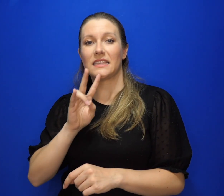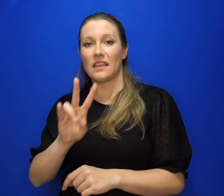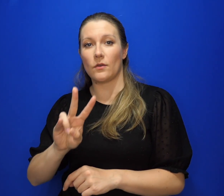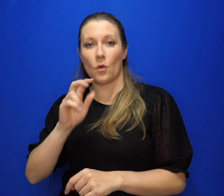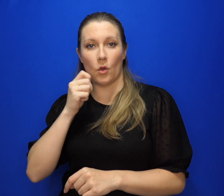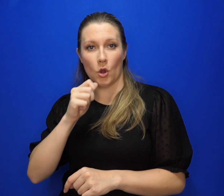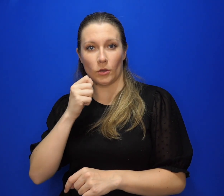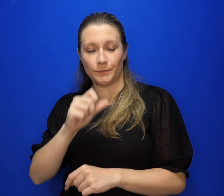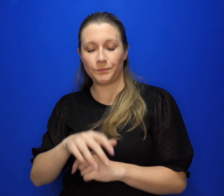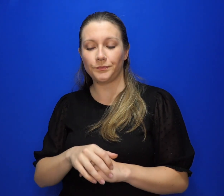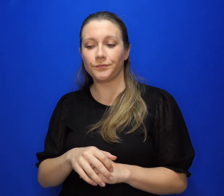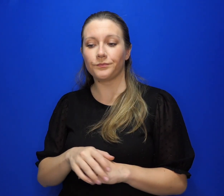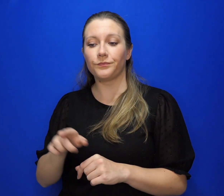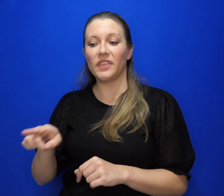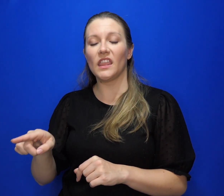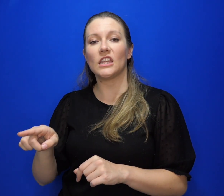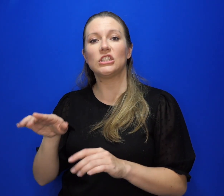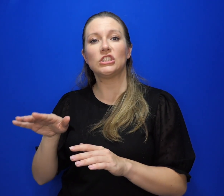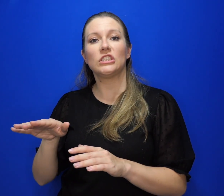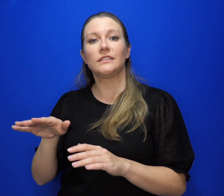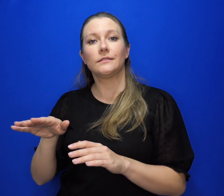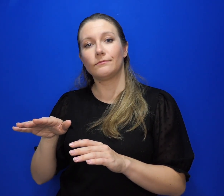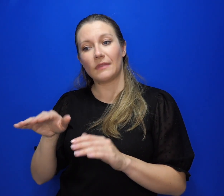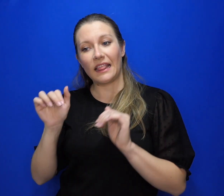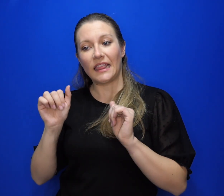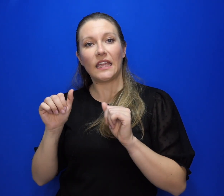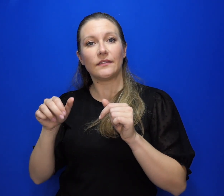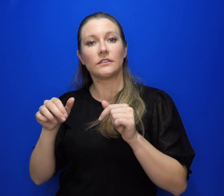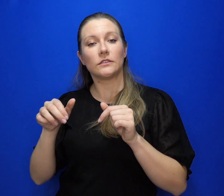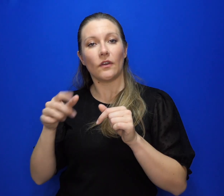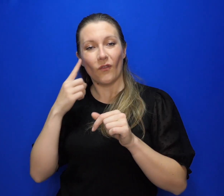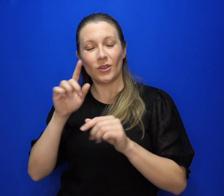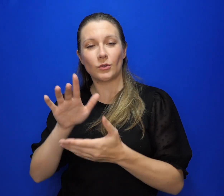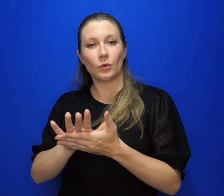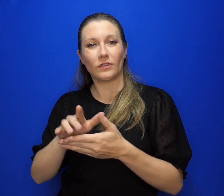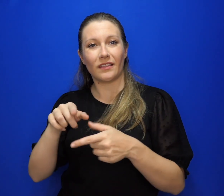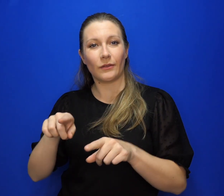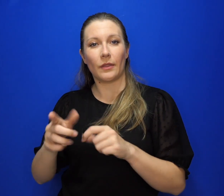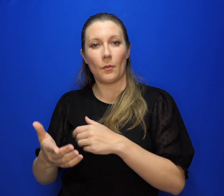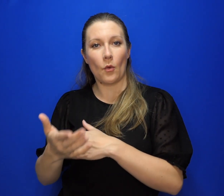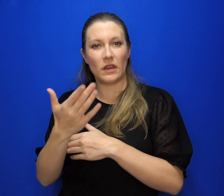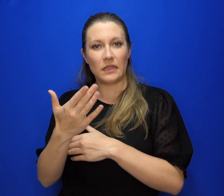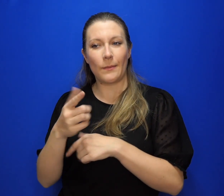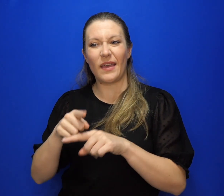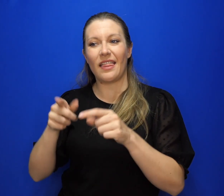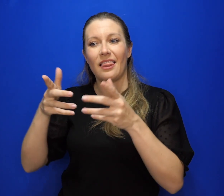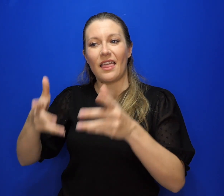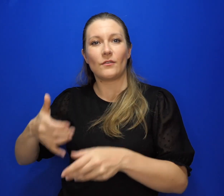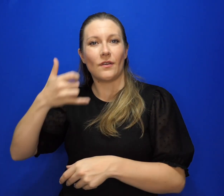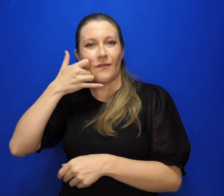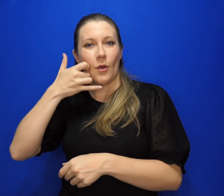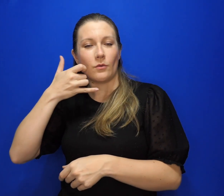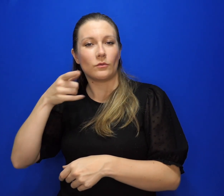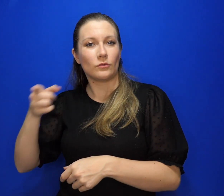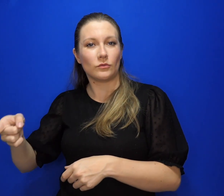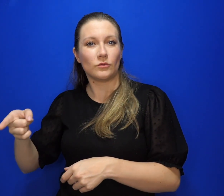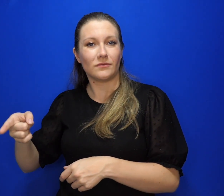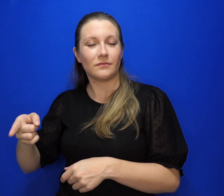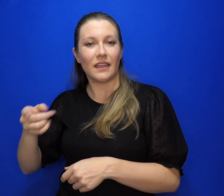girl leaves in the morning. She's an Omnipod user, but leaves her phone behind in her car when she